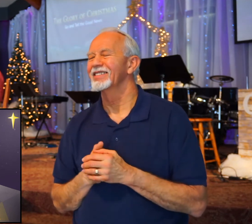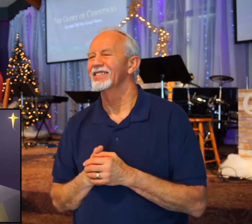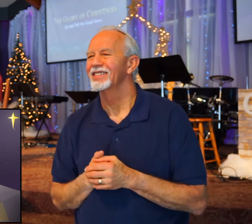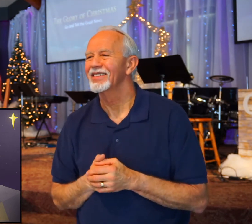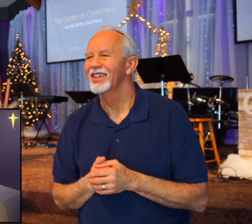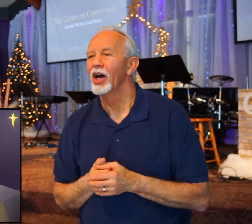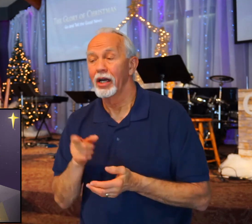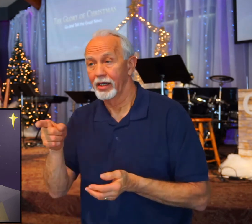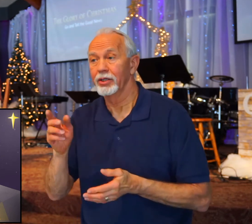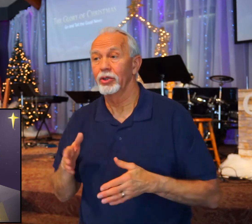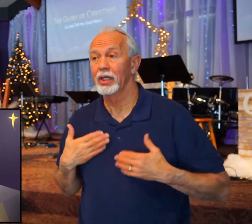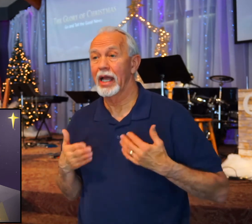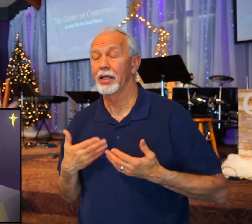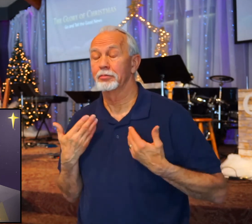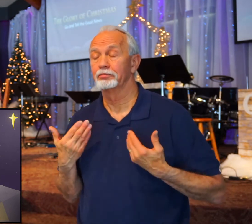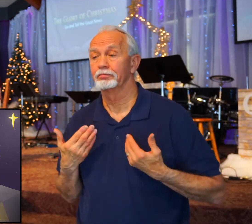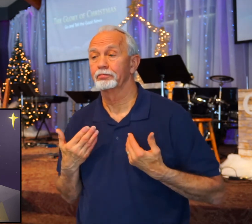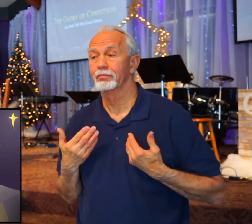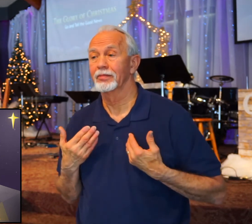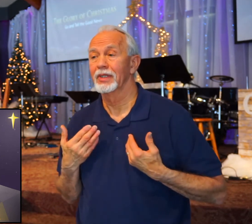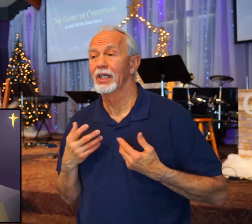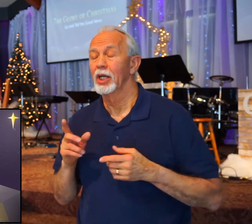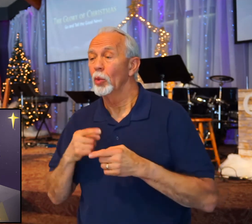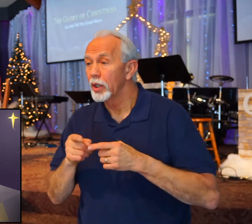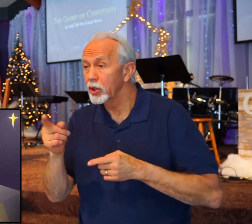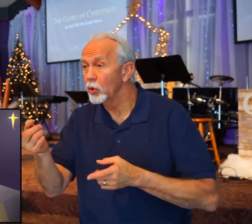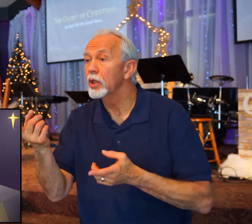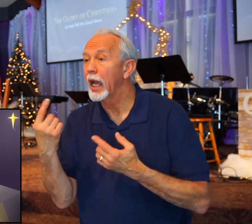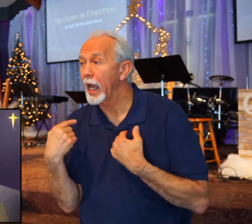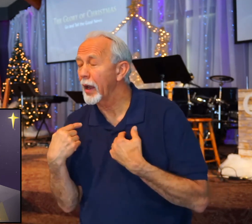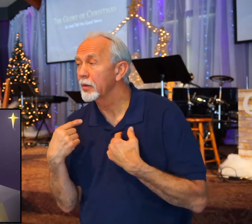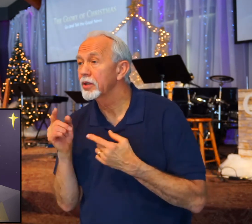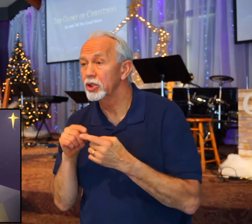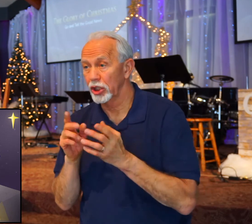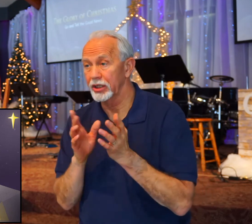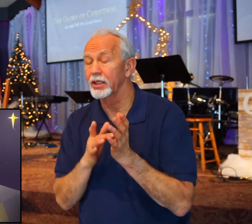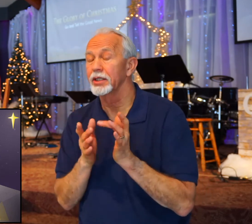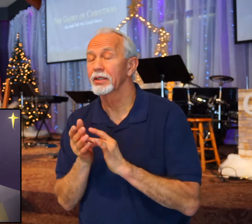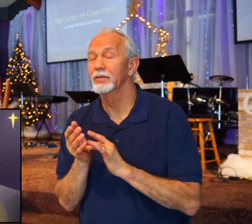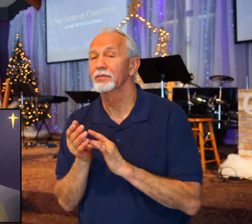But aren't you glad that when you came to Jesus,